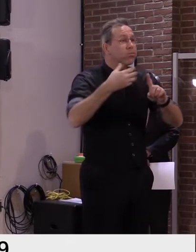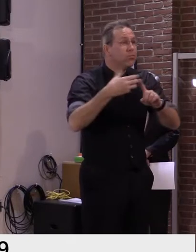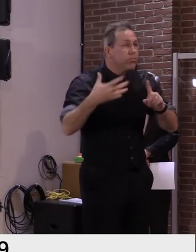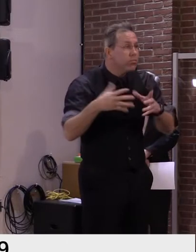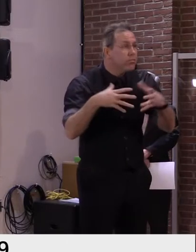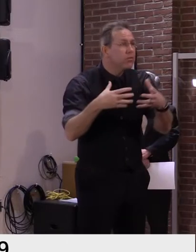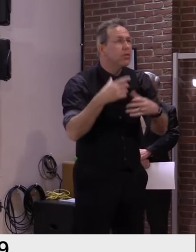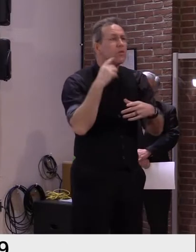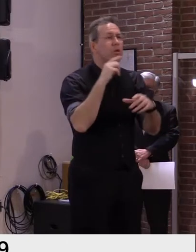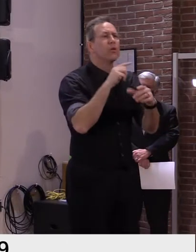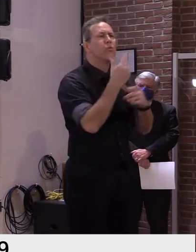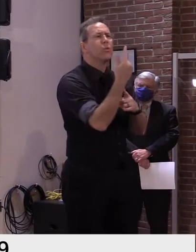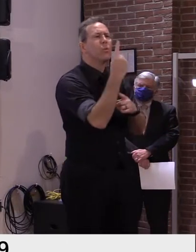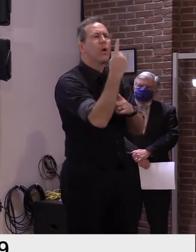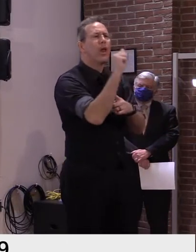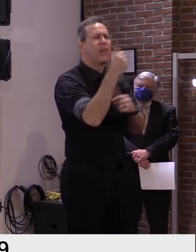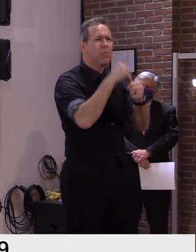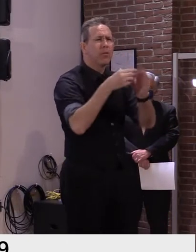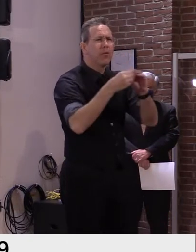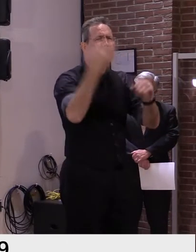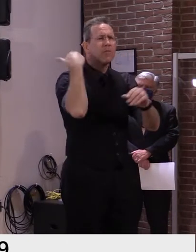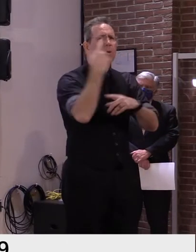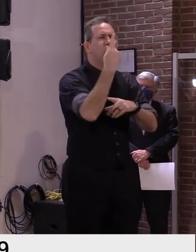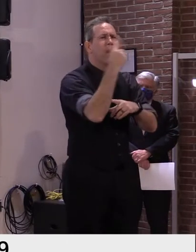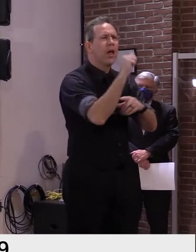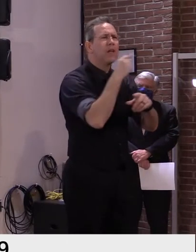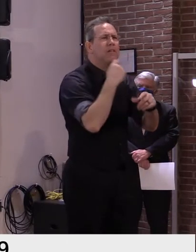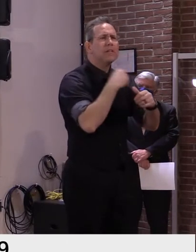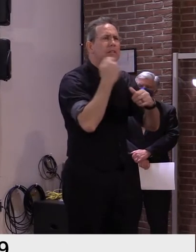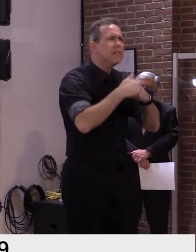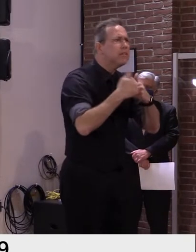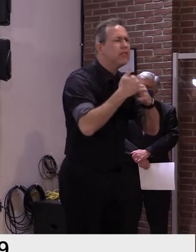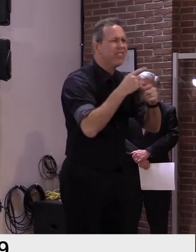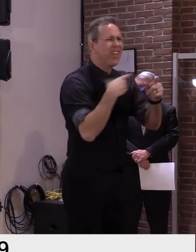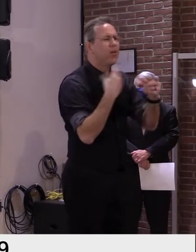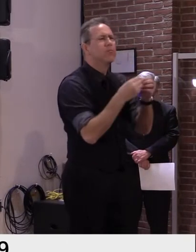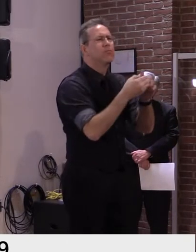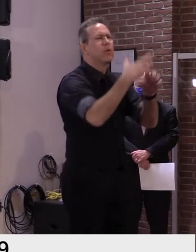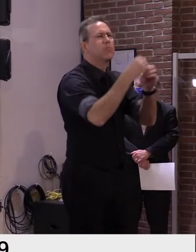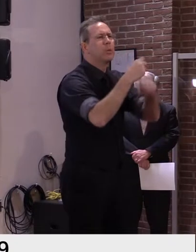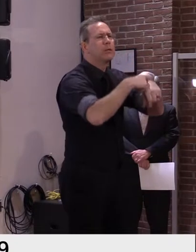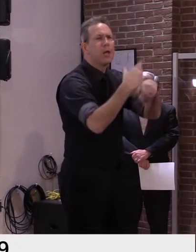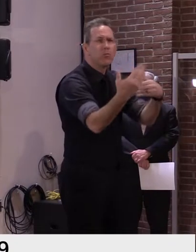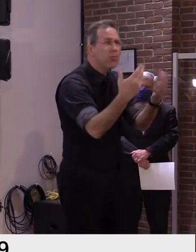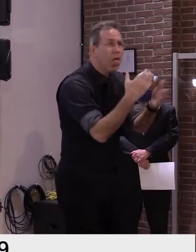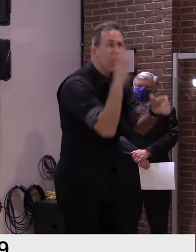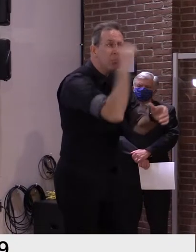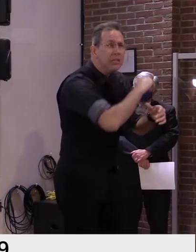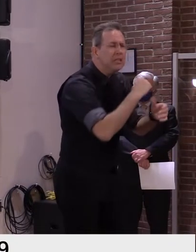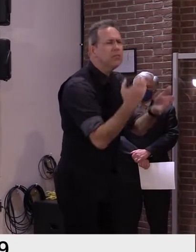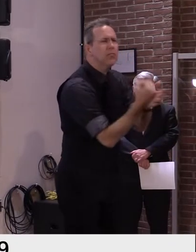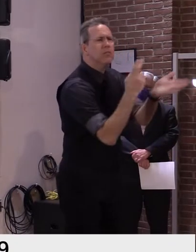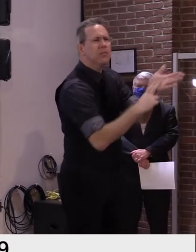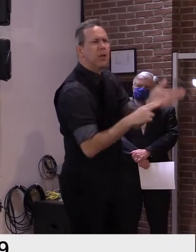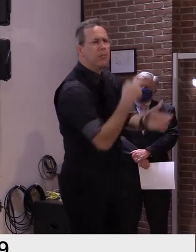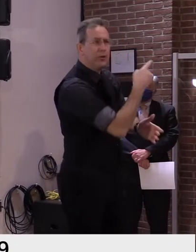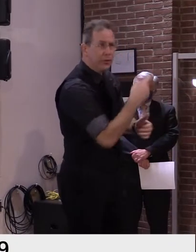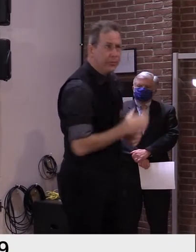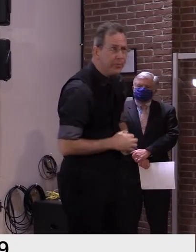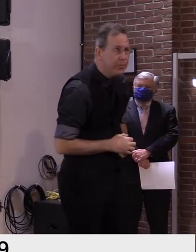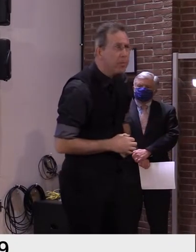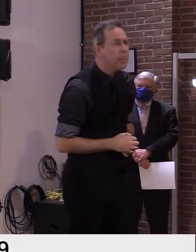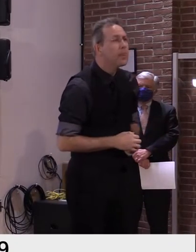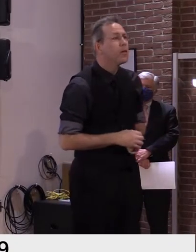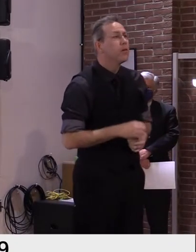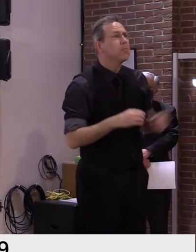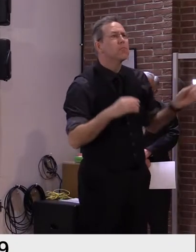public safety system. It's important to know that the J&J vaccine is proven to be very effective. And with a